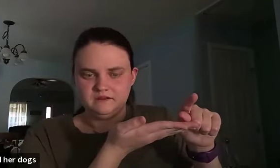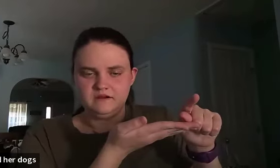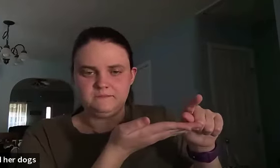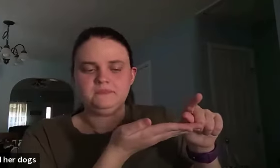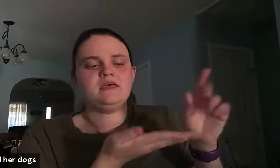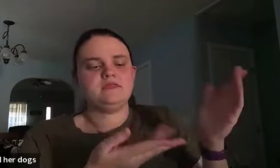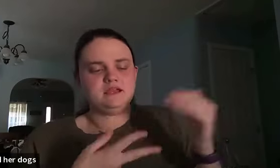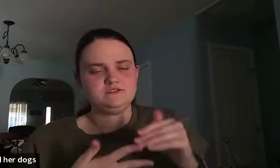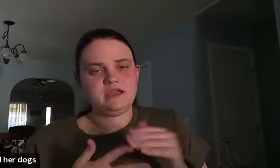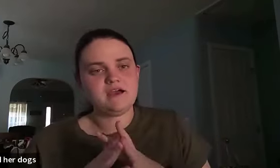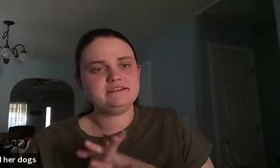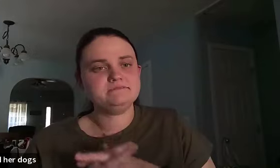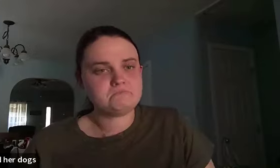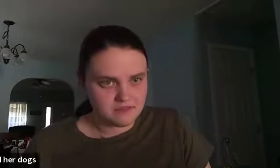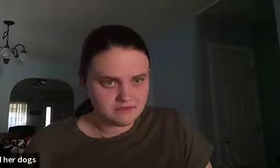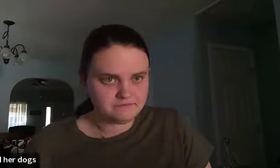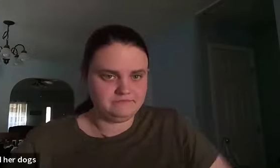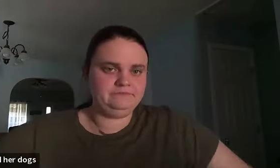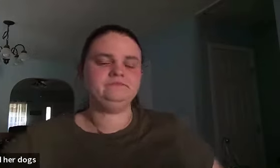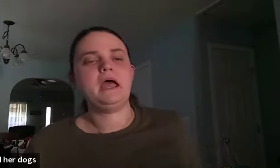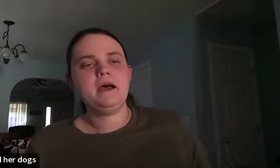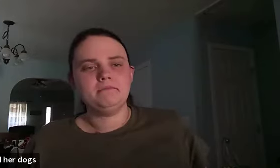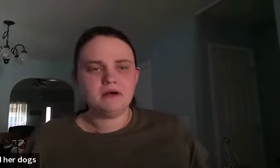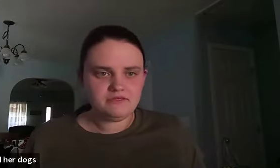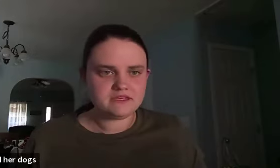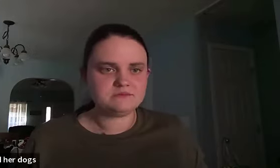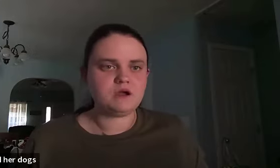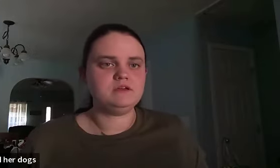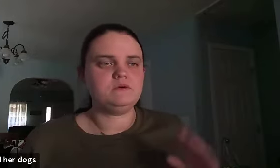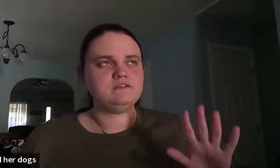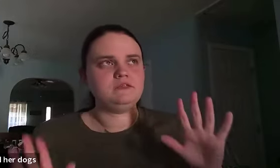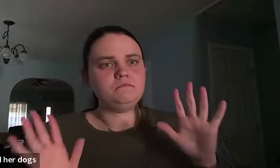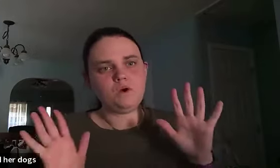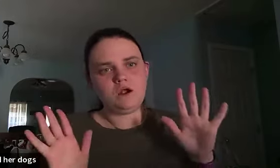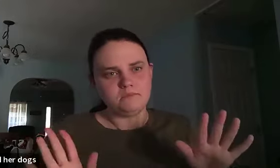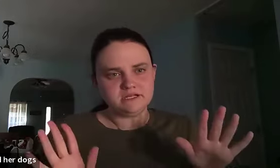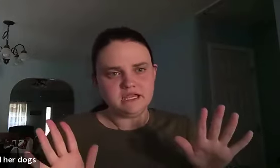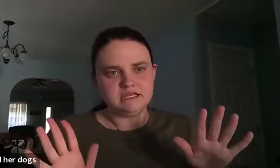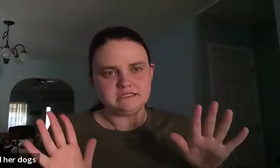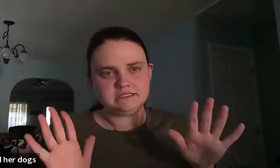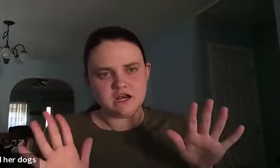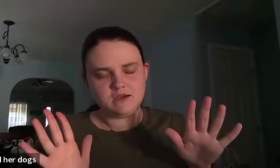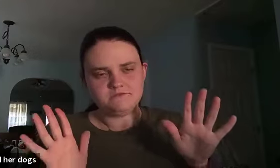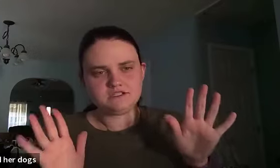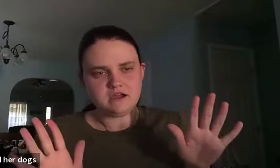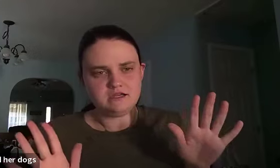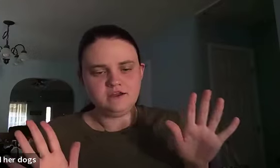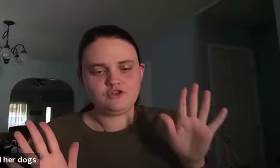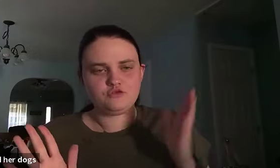All right. The next one we have is month. Month is probably one of the more complicated setup for sign